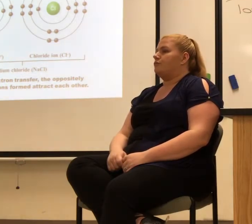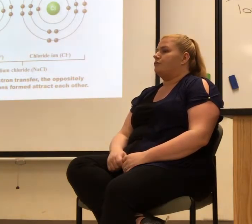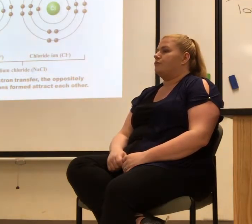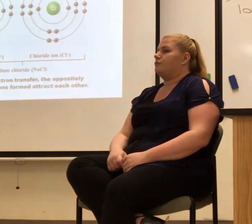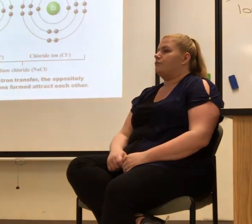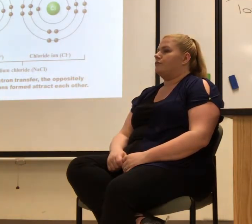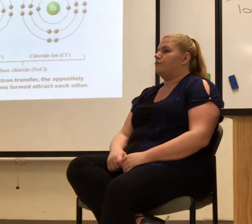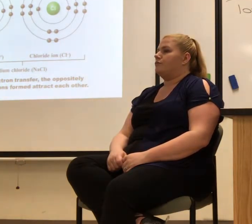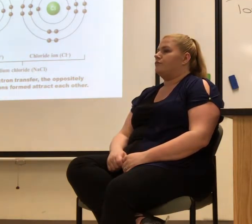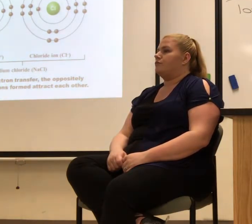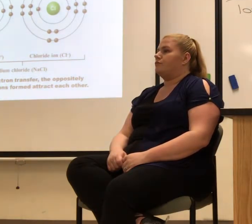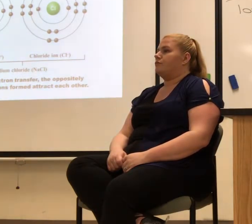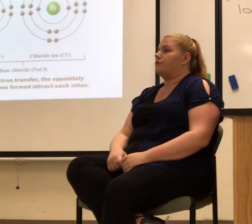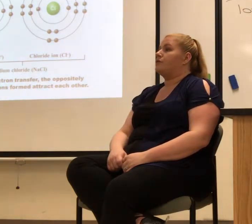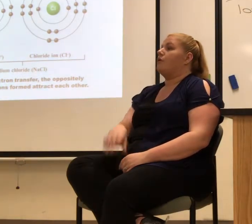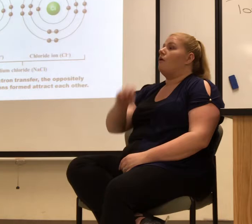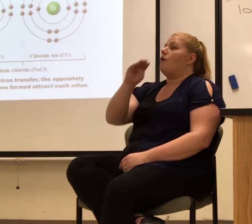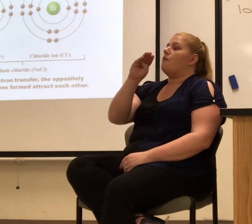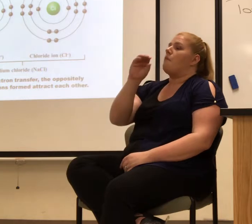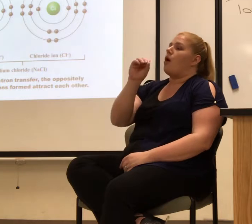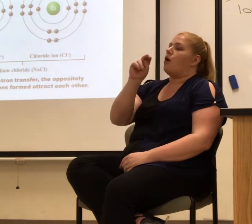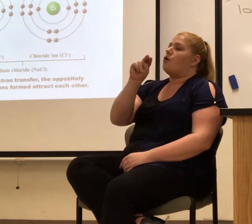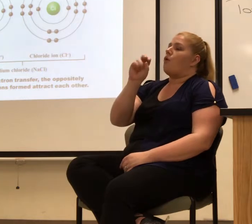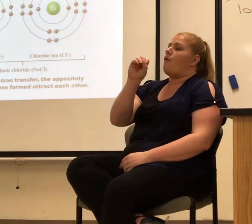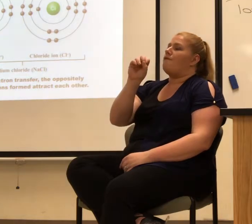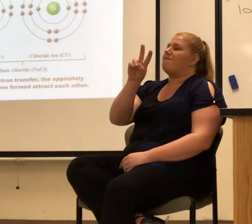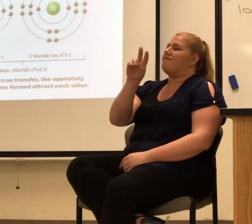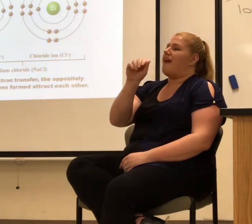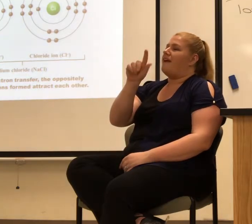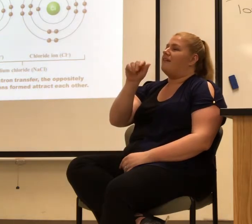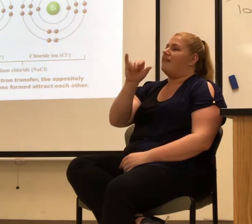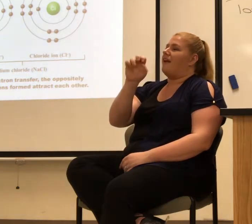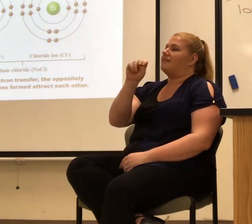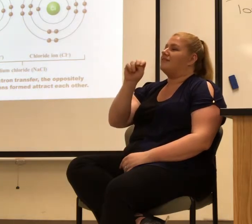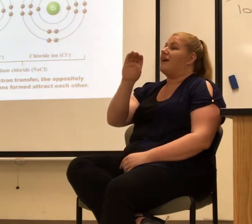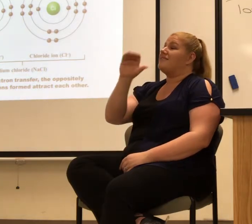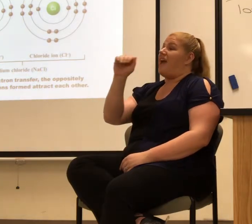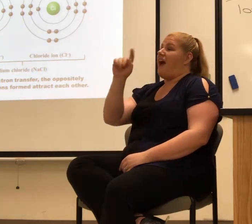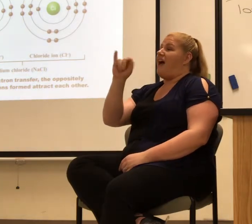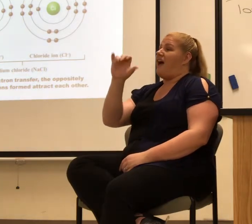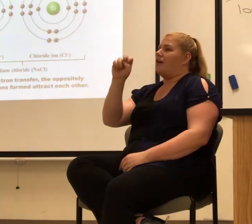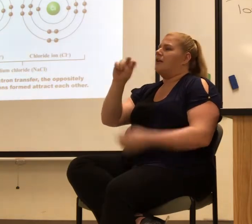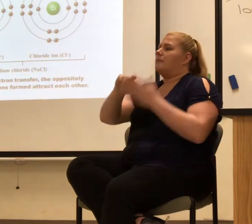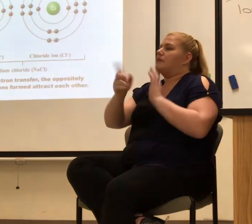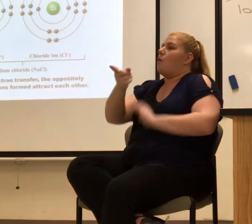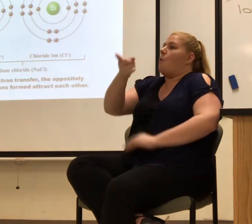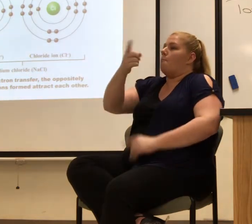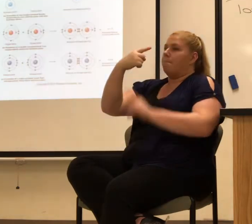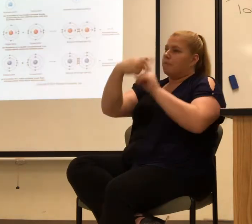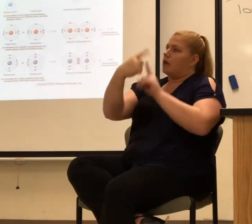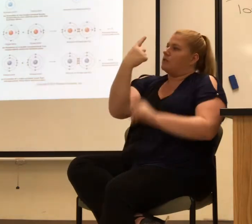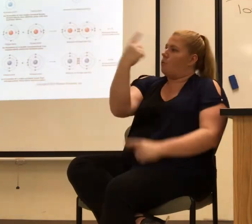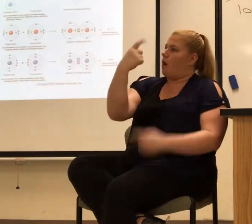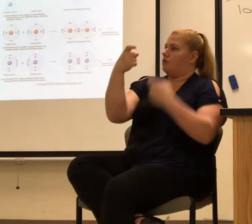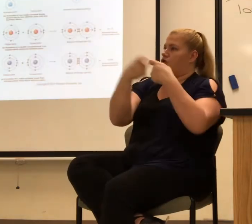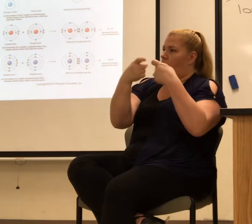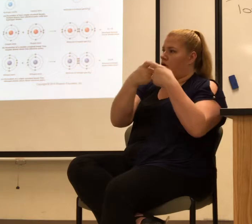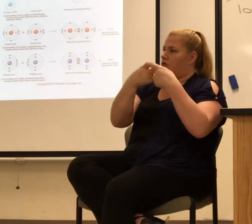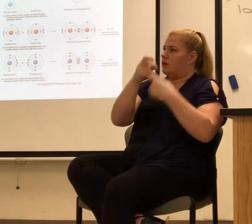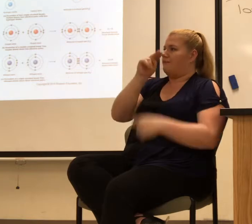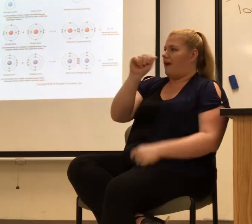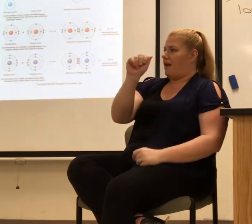anion, fully positive, fully negative charge as a result of the transfer of the